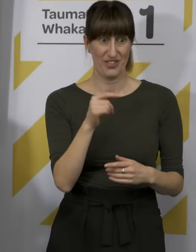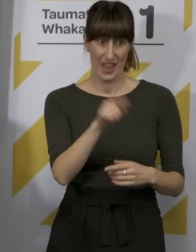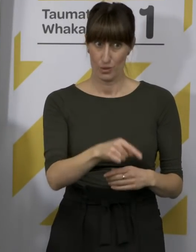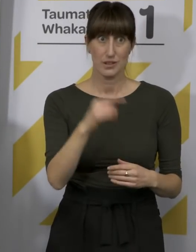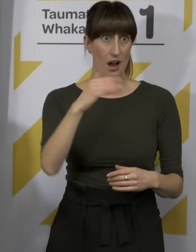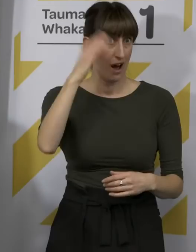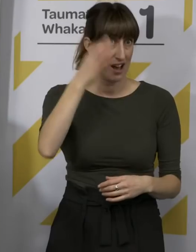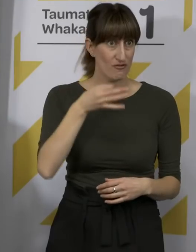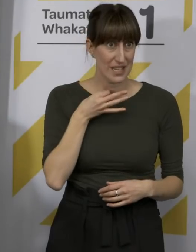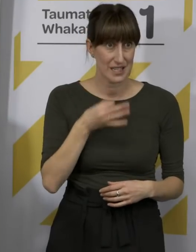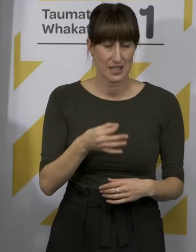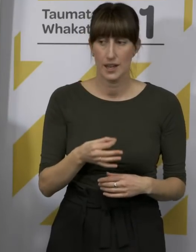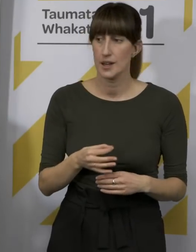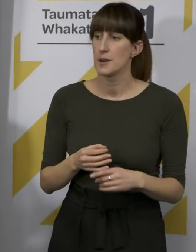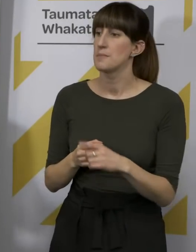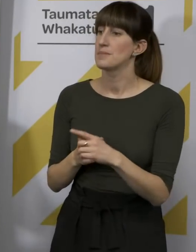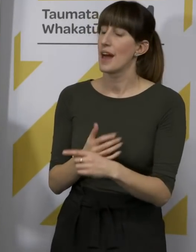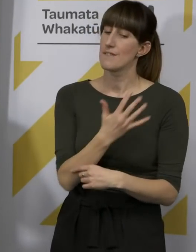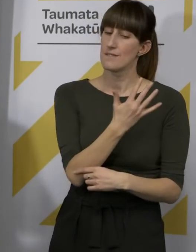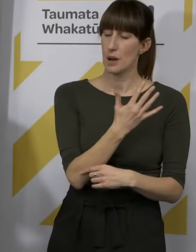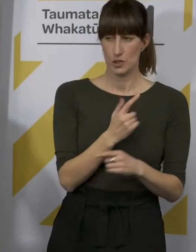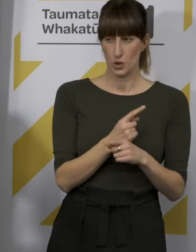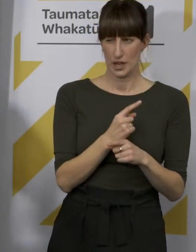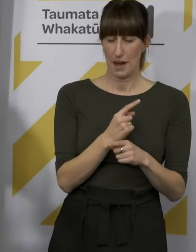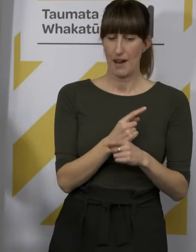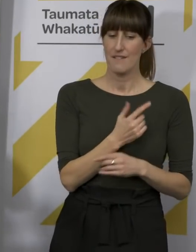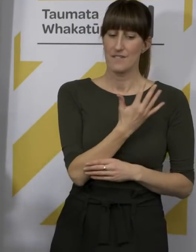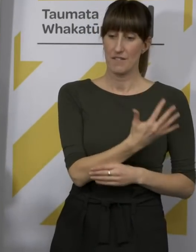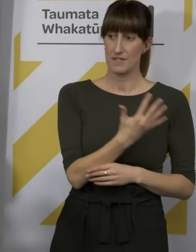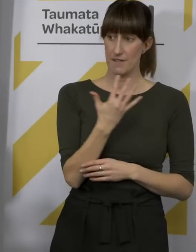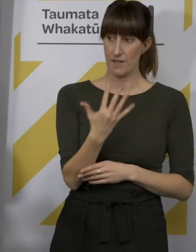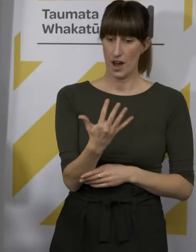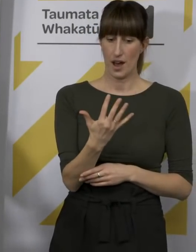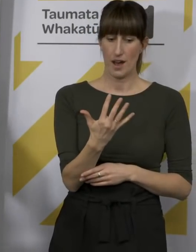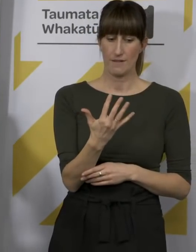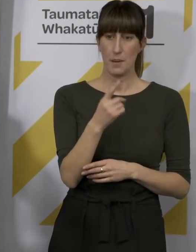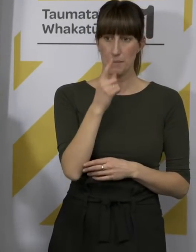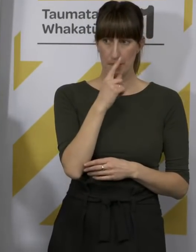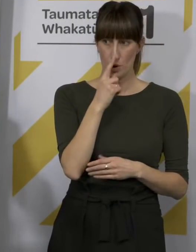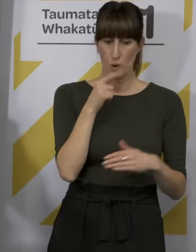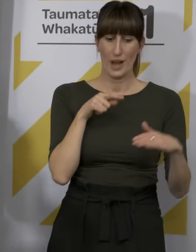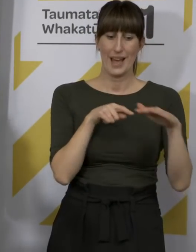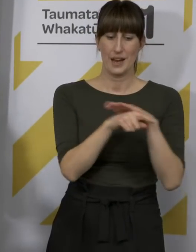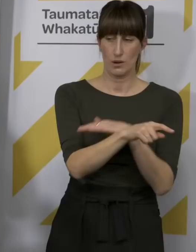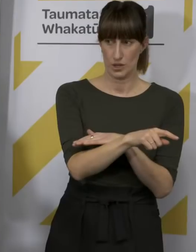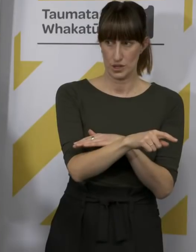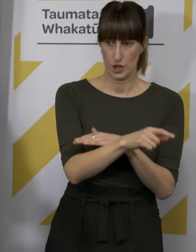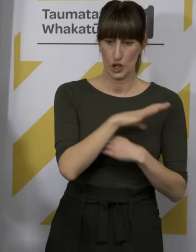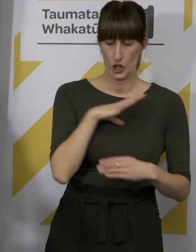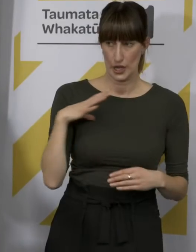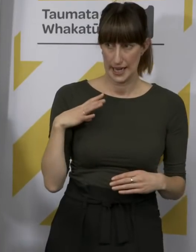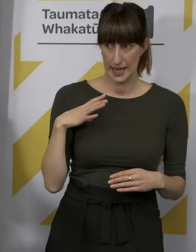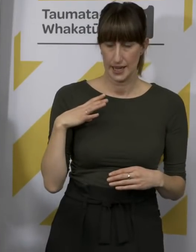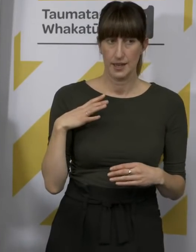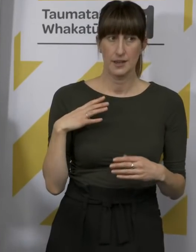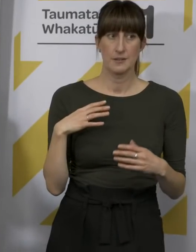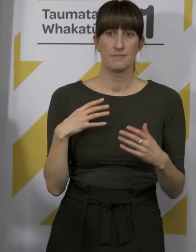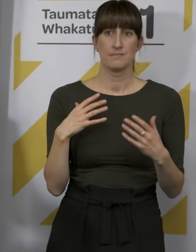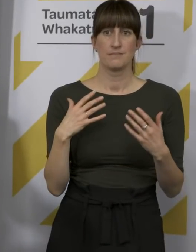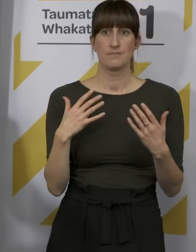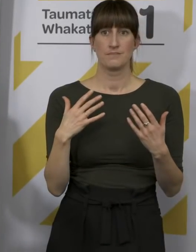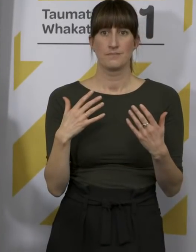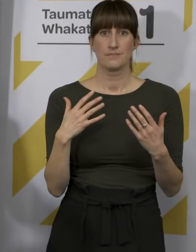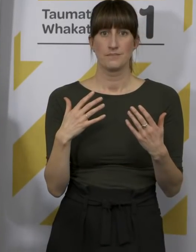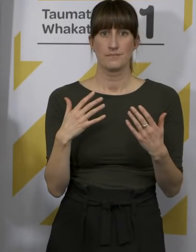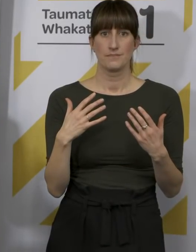all been followed up. That's the 55 exemptions I'm talking about. So we've worked through from the highest, potentially highest risk, although the risk